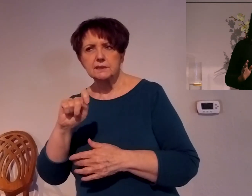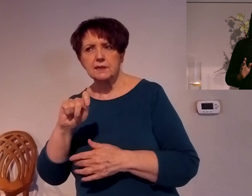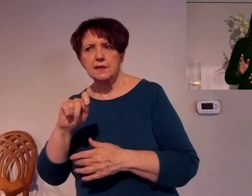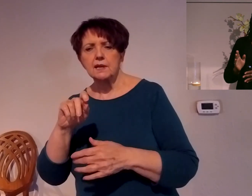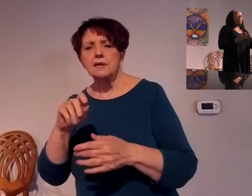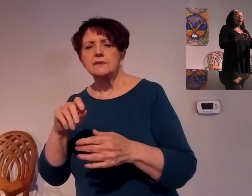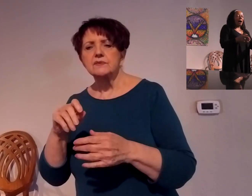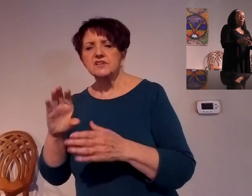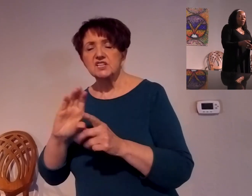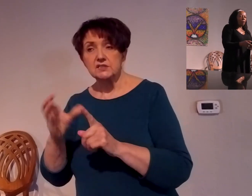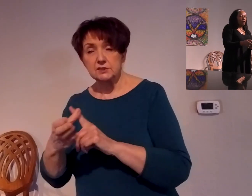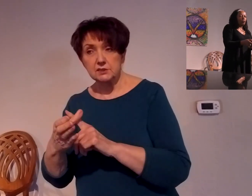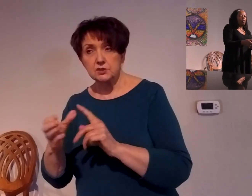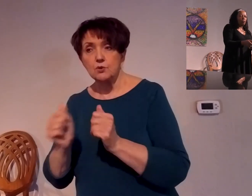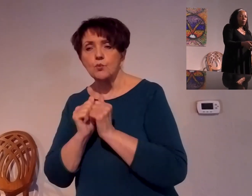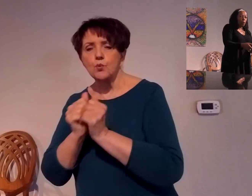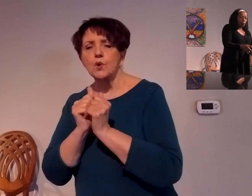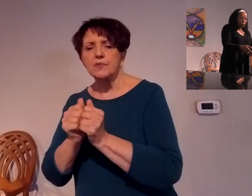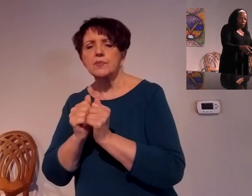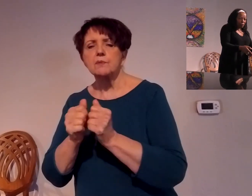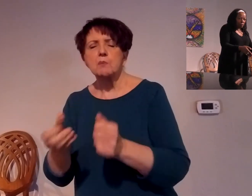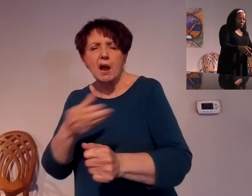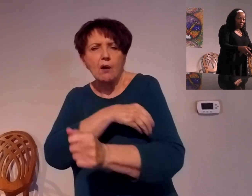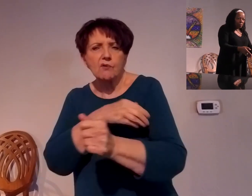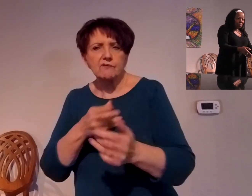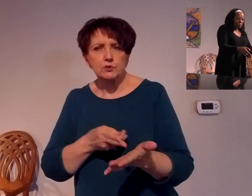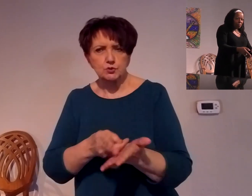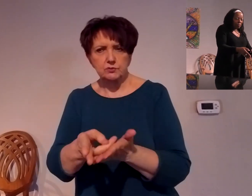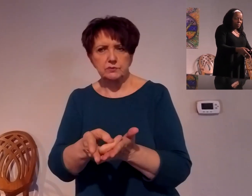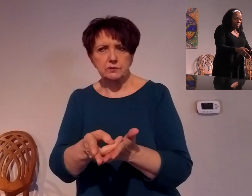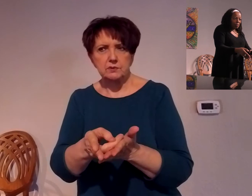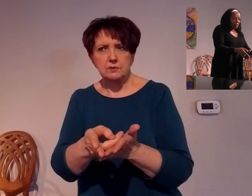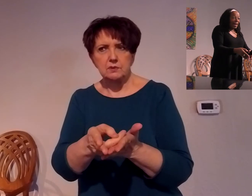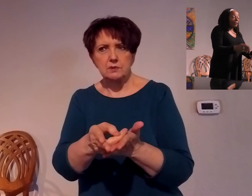with the powerful truth,